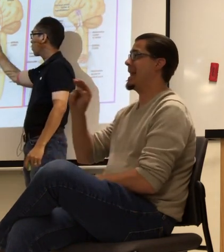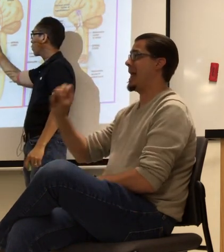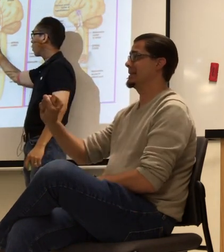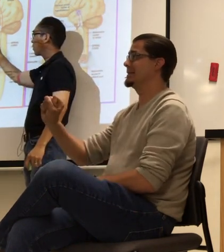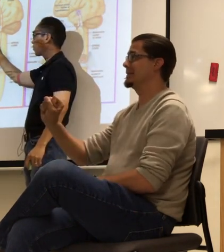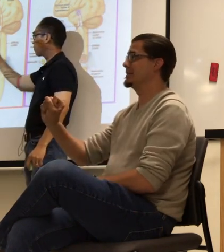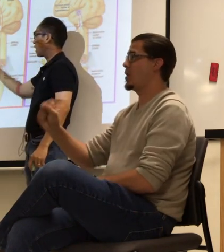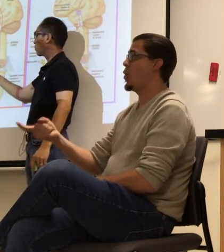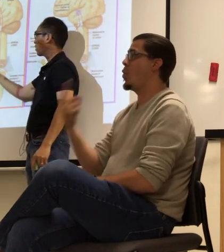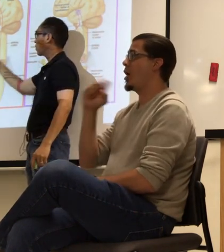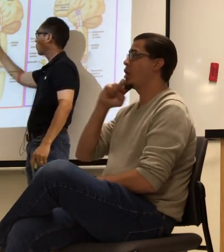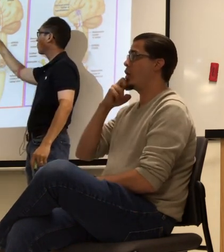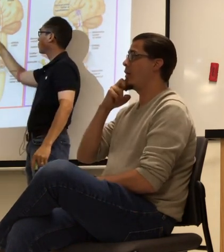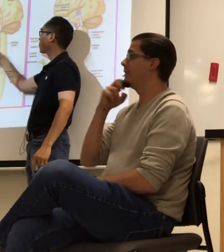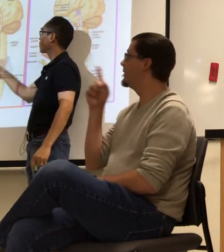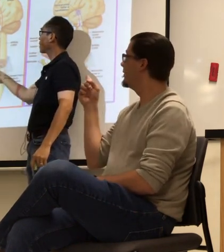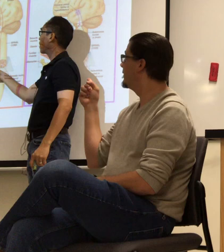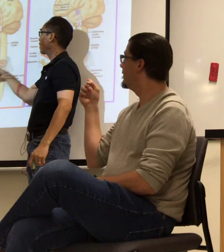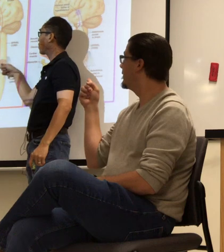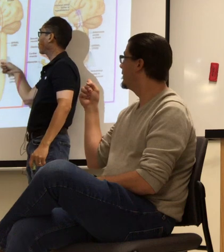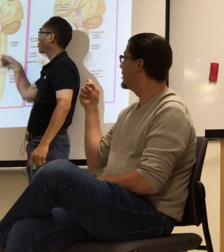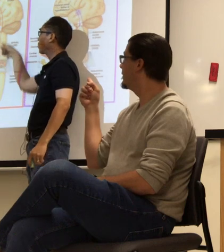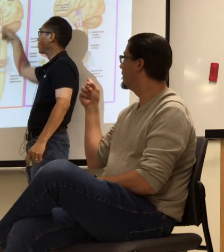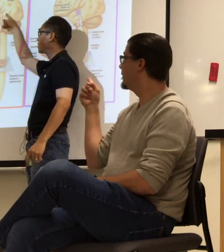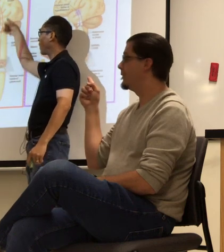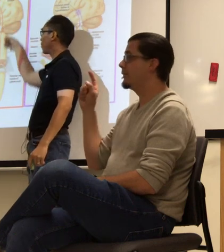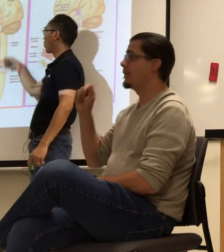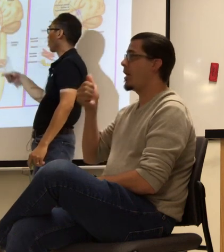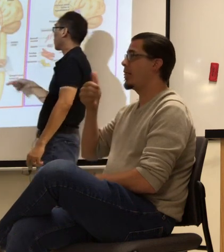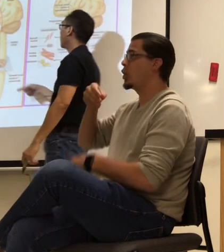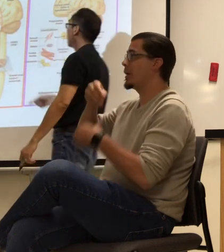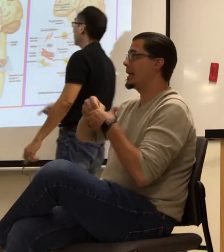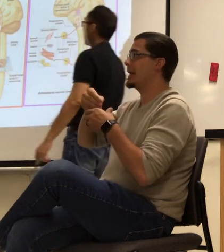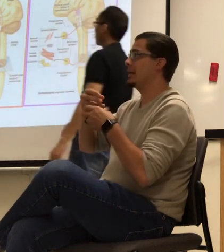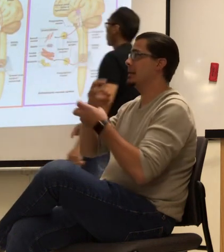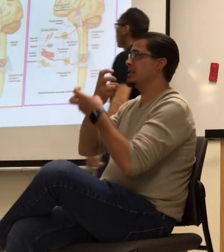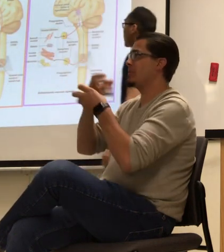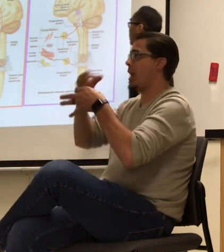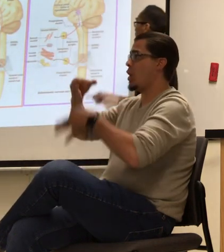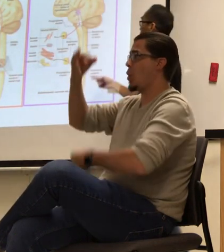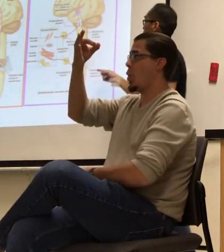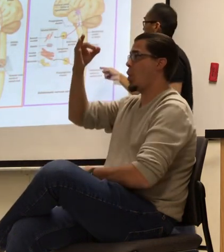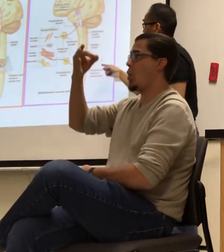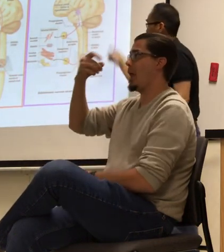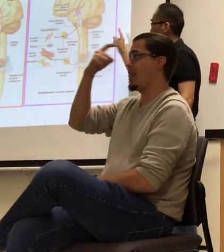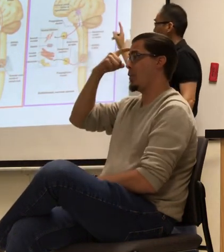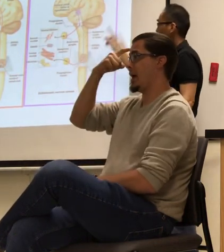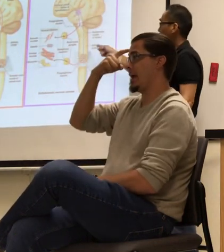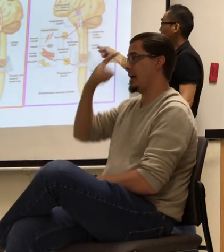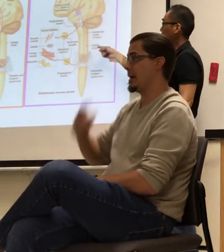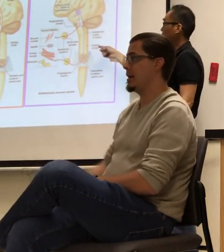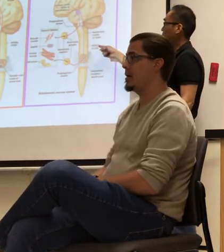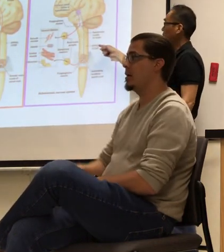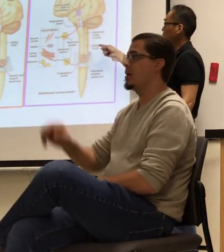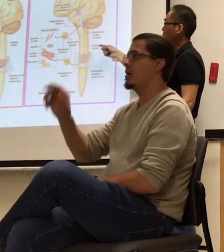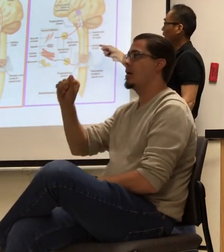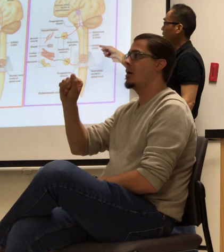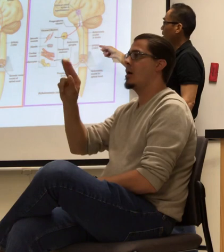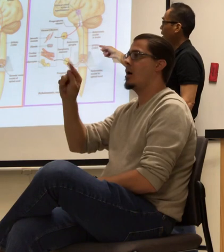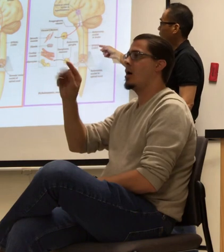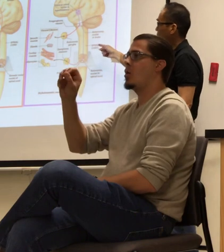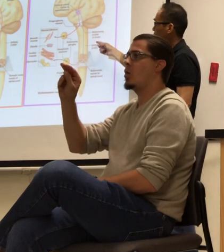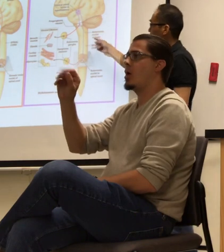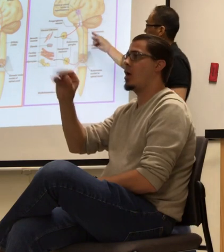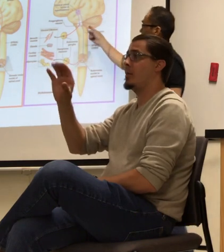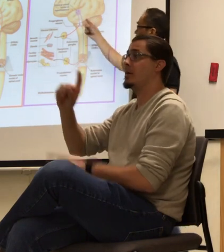muscle. So only one nerve fiber here. Okay, and the other one's within the spinal cord and the brain. Now, the autonomics are different.